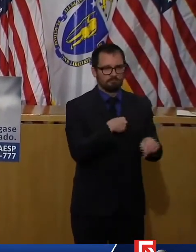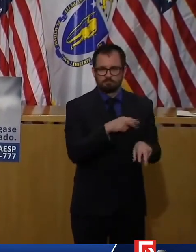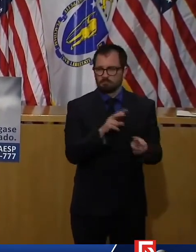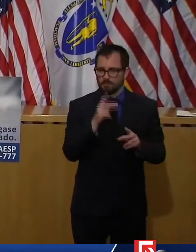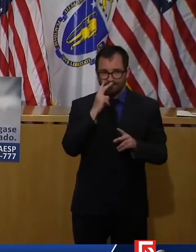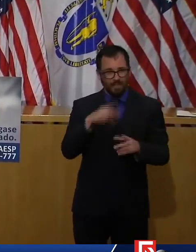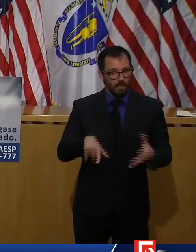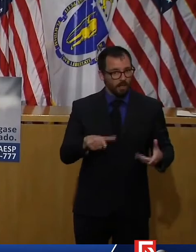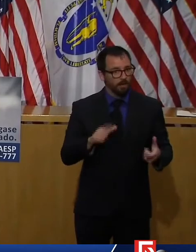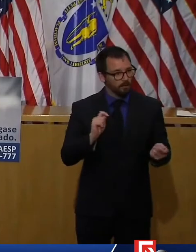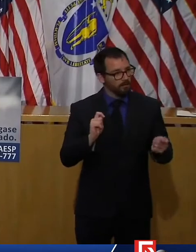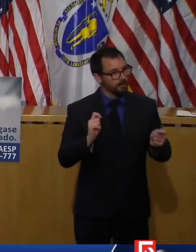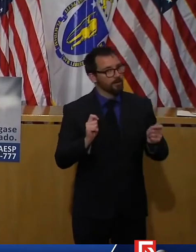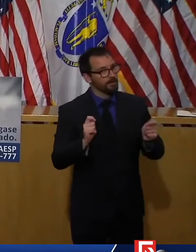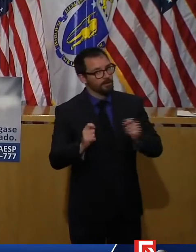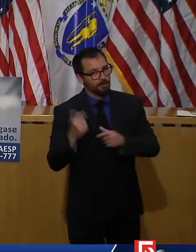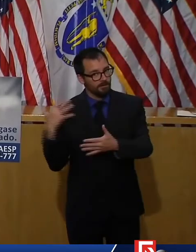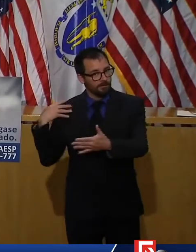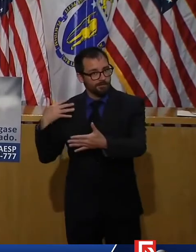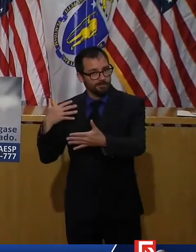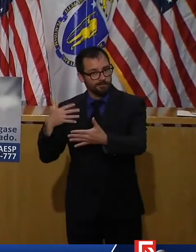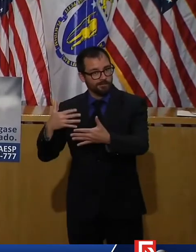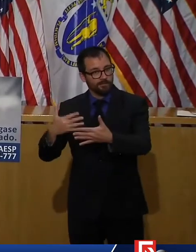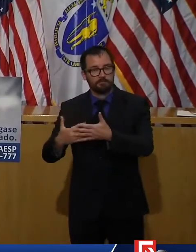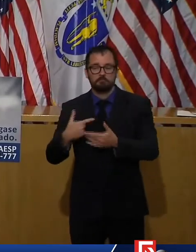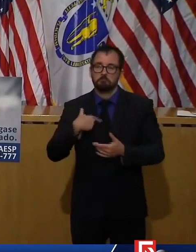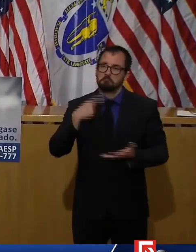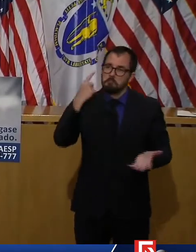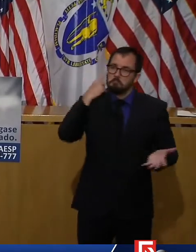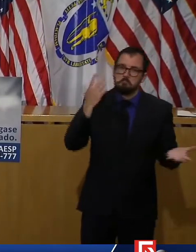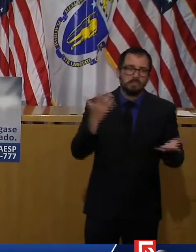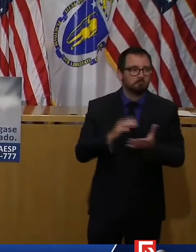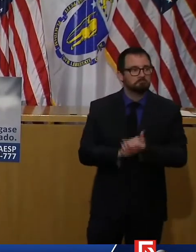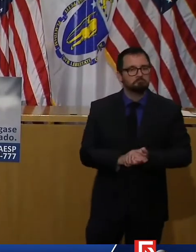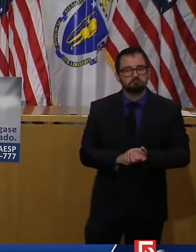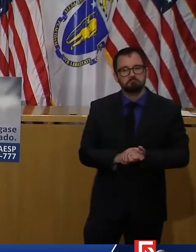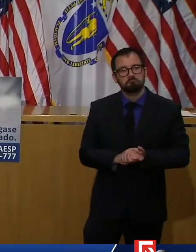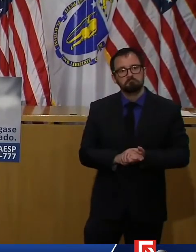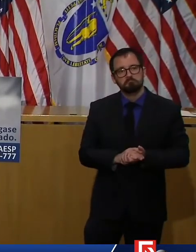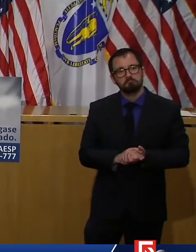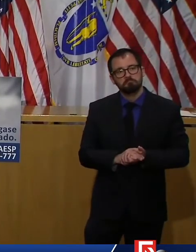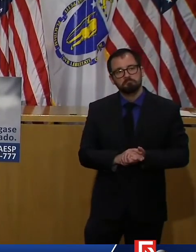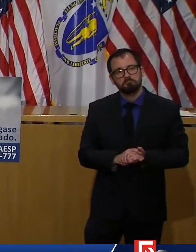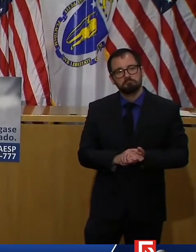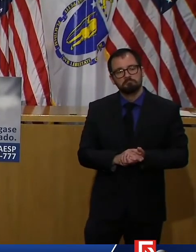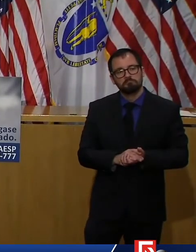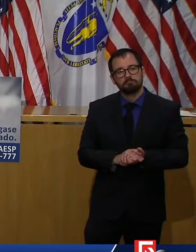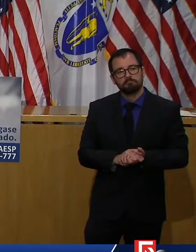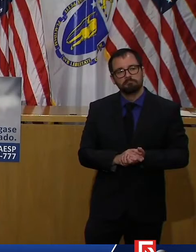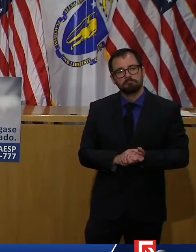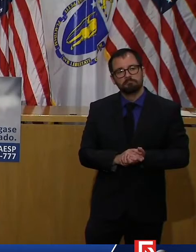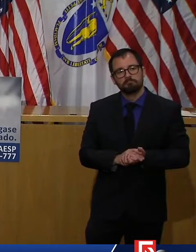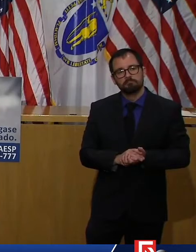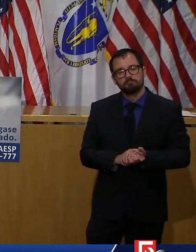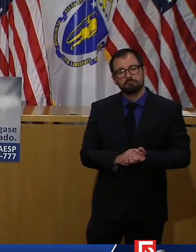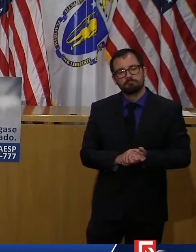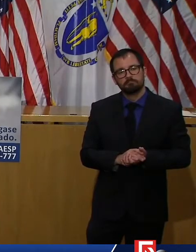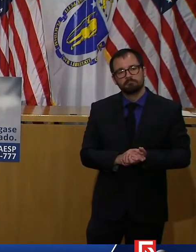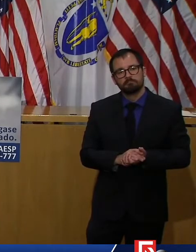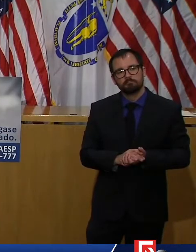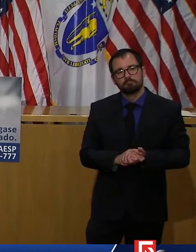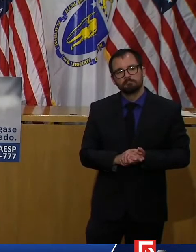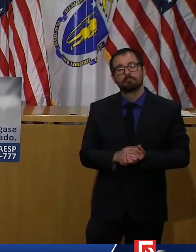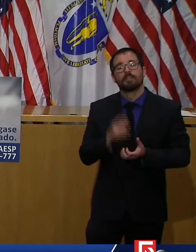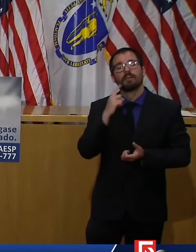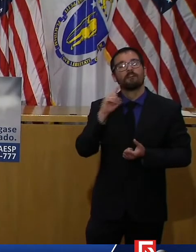over time, a lot more of the connection that's gonna happen on the first call is gonna take place between, on the call back. I do think that's gonna end